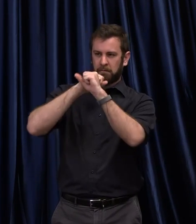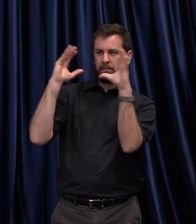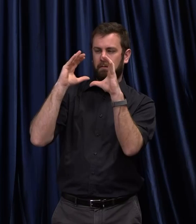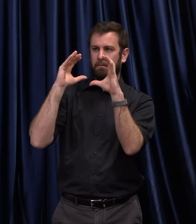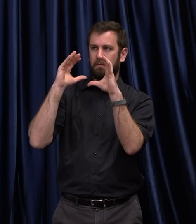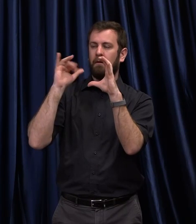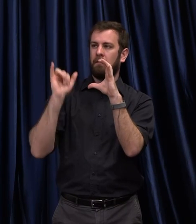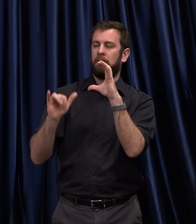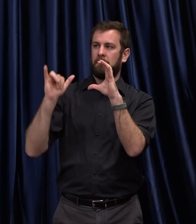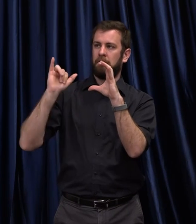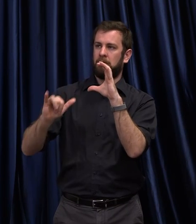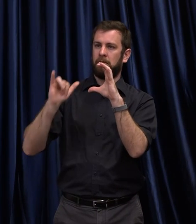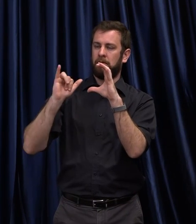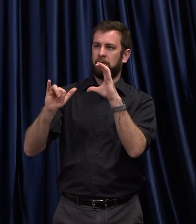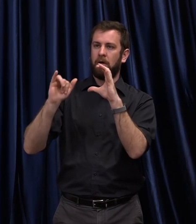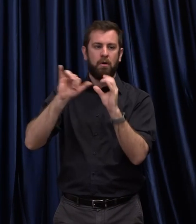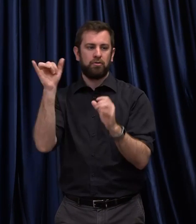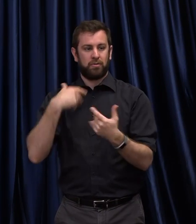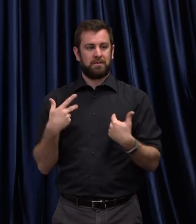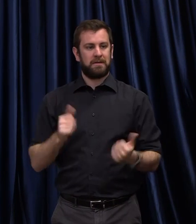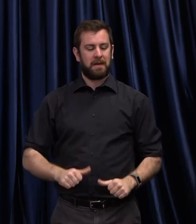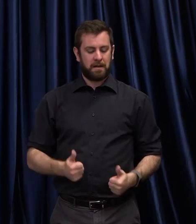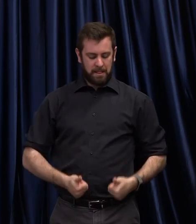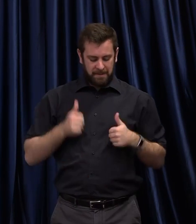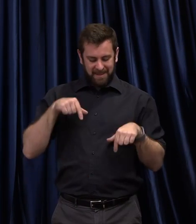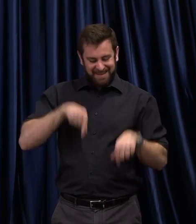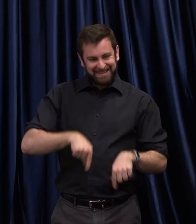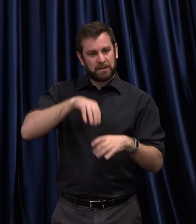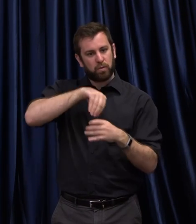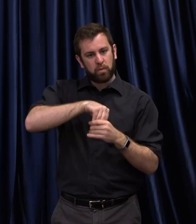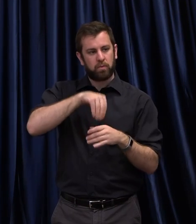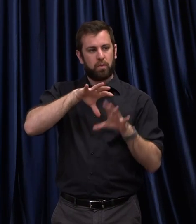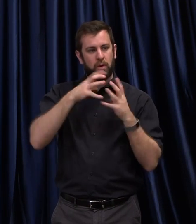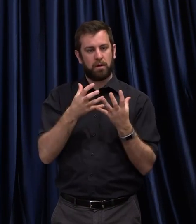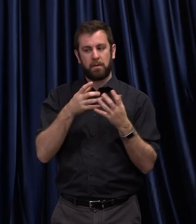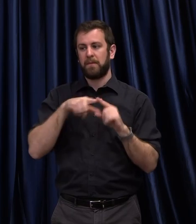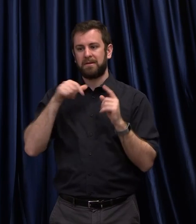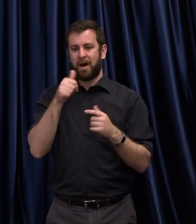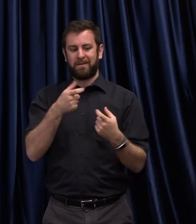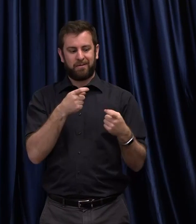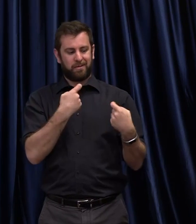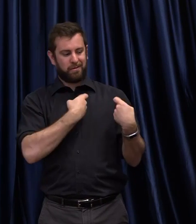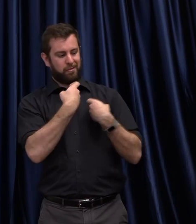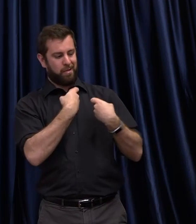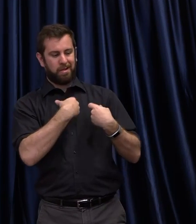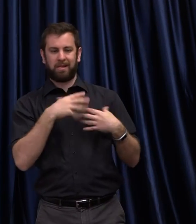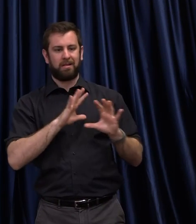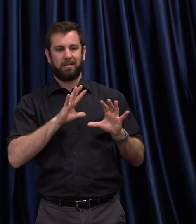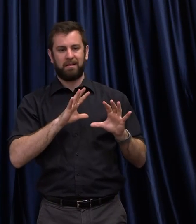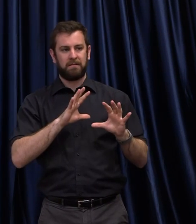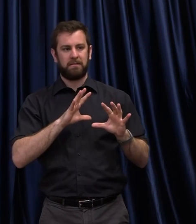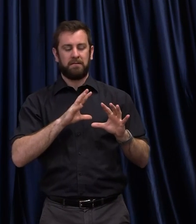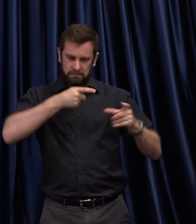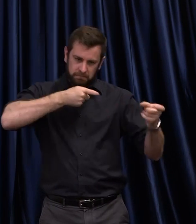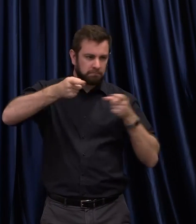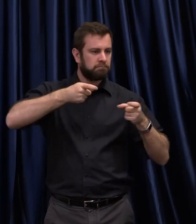that you can live in the world and not be controlled by it. So when the advertisements come